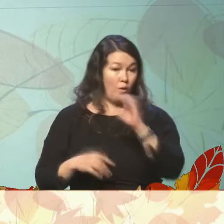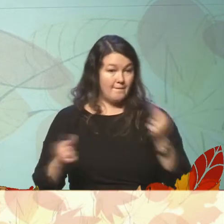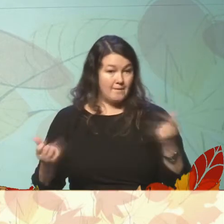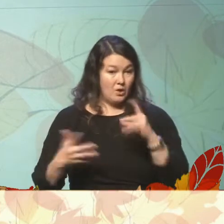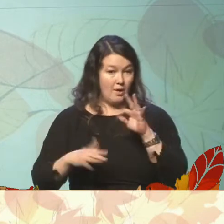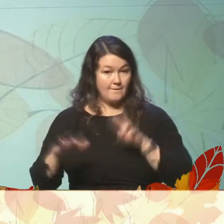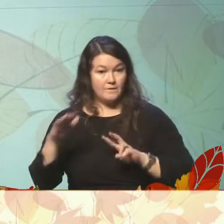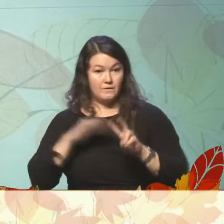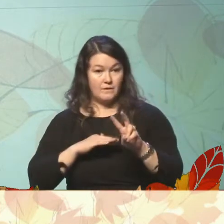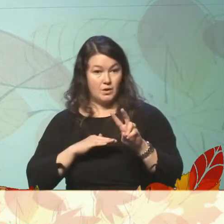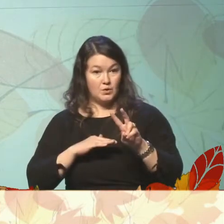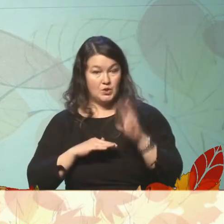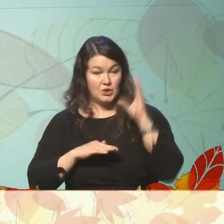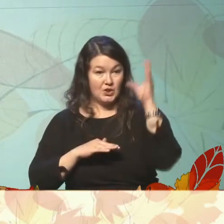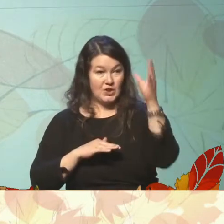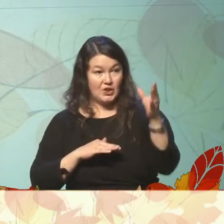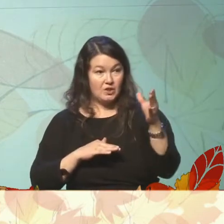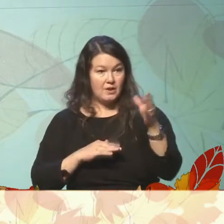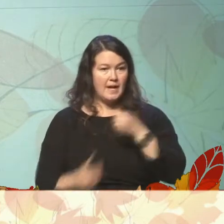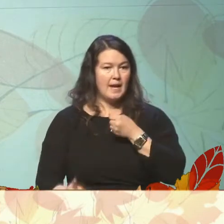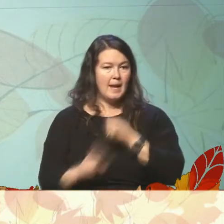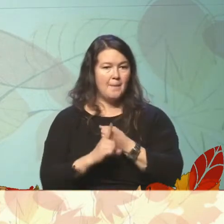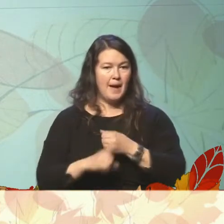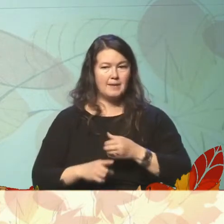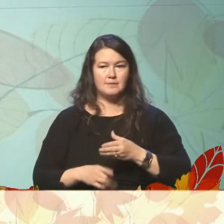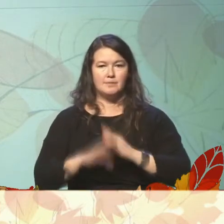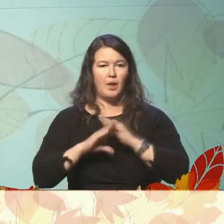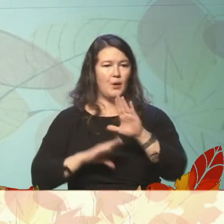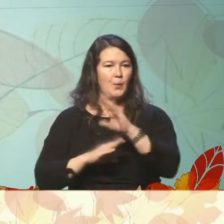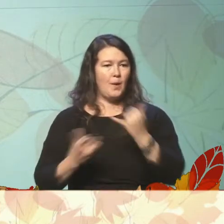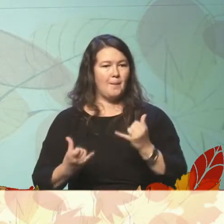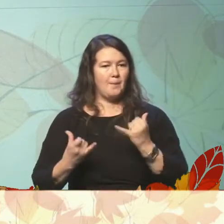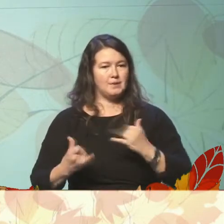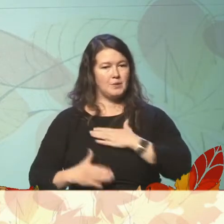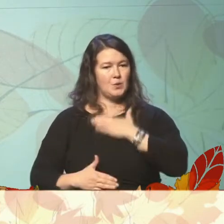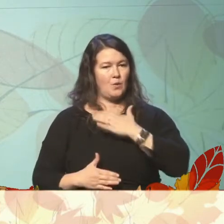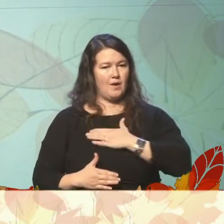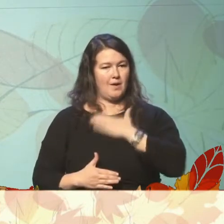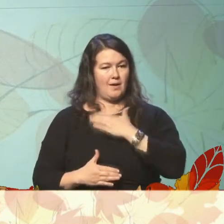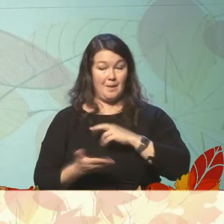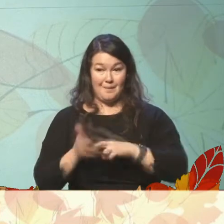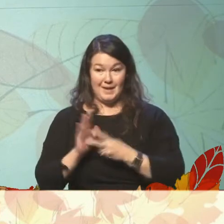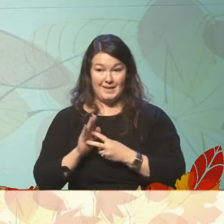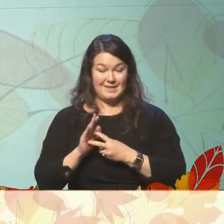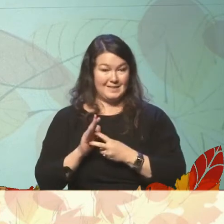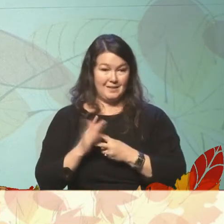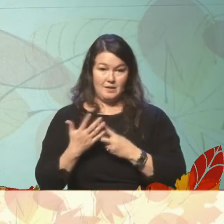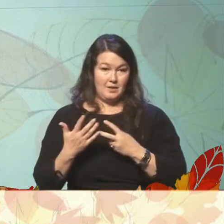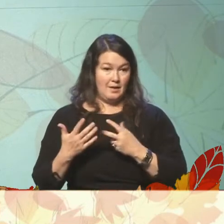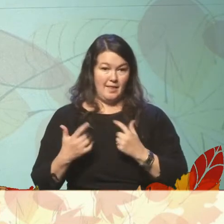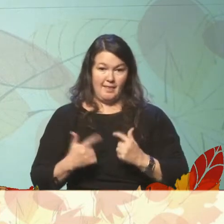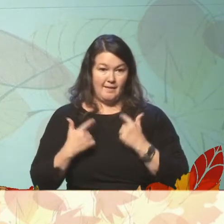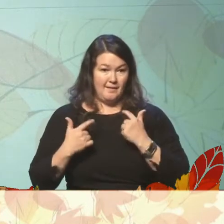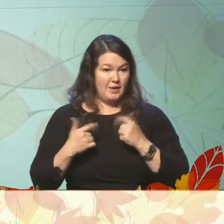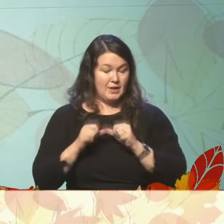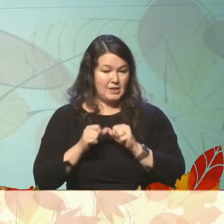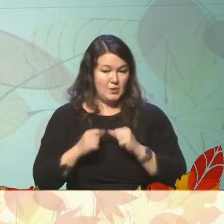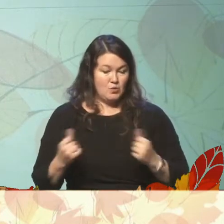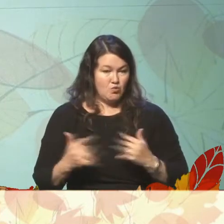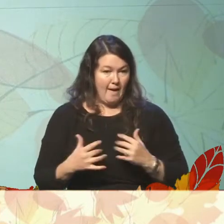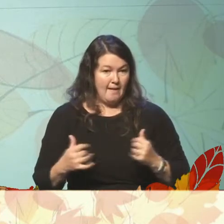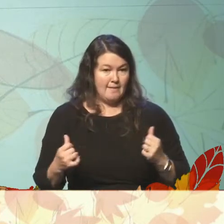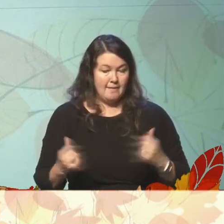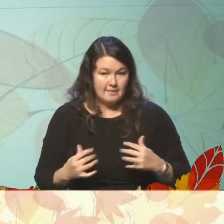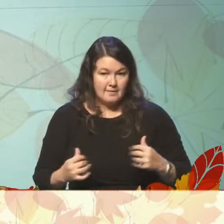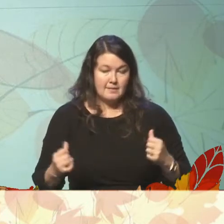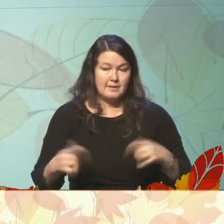future is impacting your present joy, such that you really are living in a space of dread, making decisions, thinking about it, I want